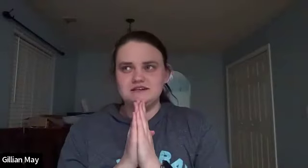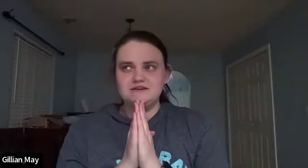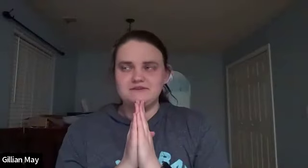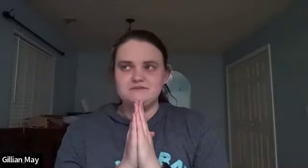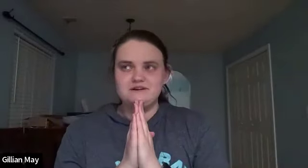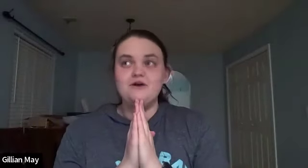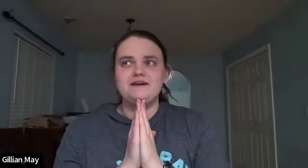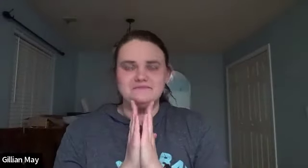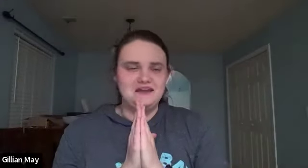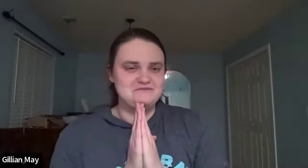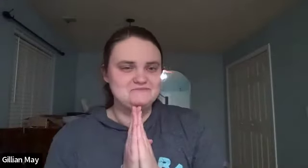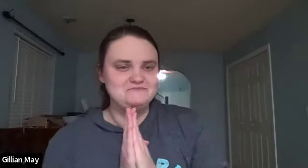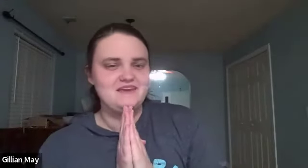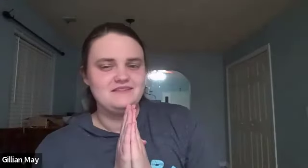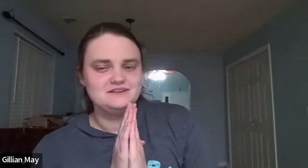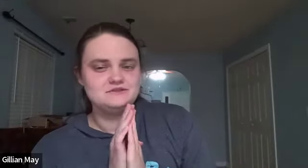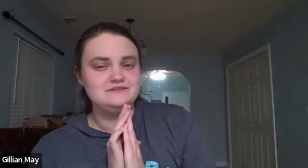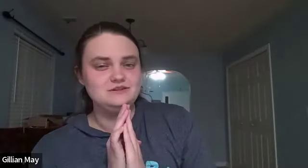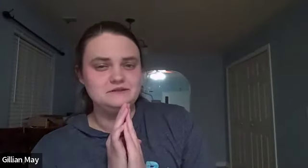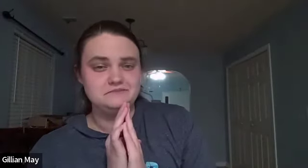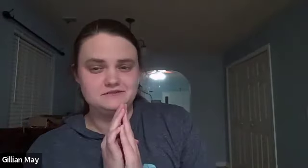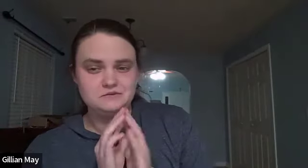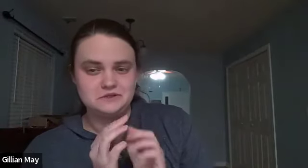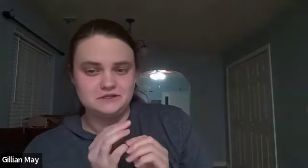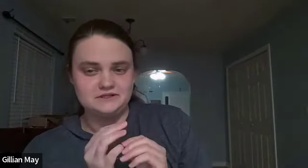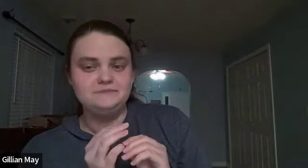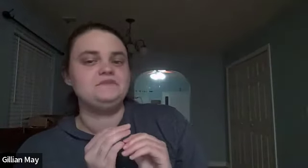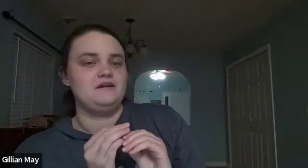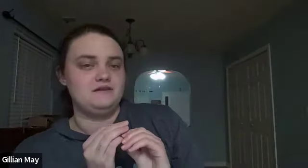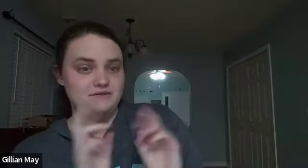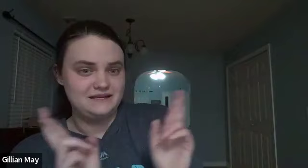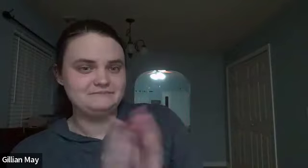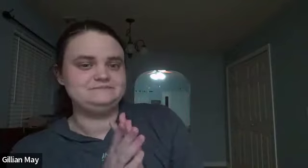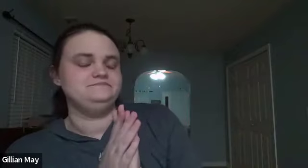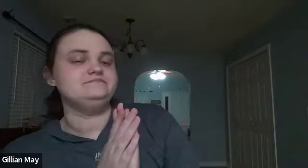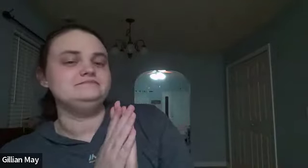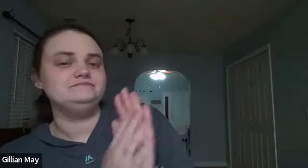now. I'm kind of running. Okay, I have one. This one's a little bit bigger of a word. All right, ready?